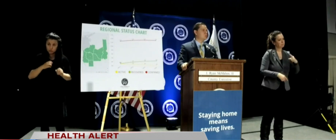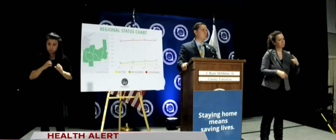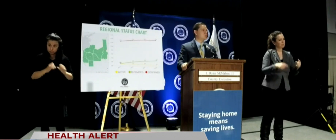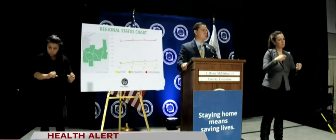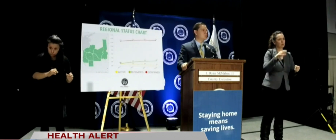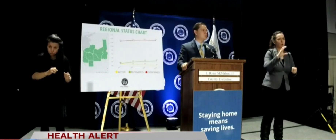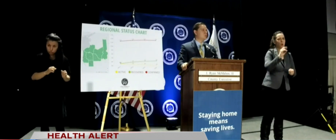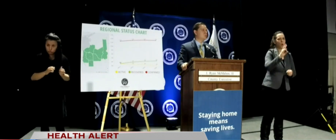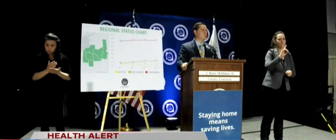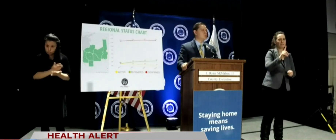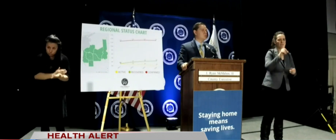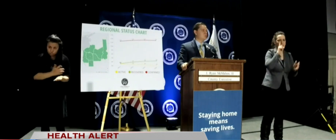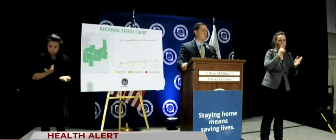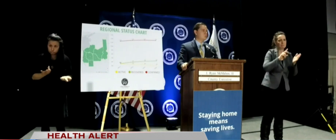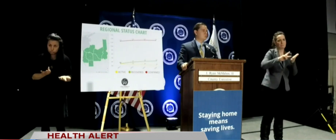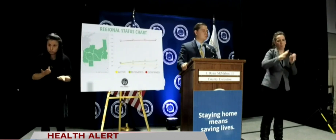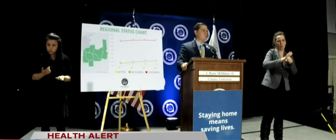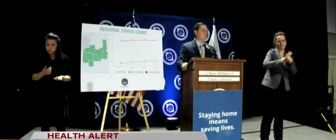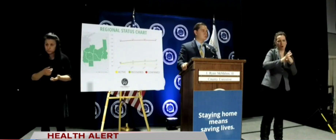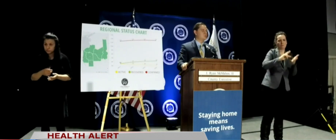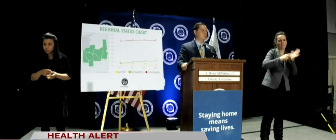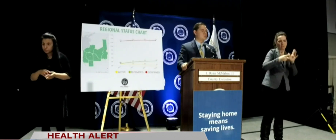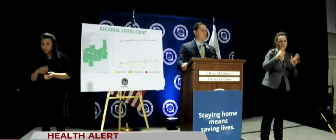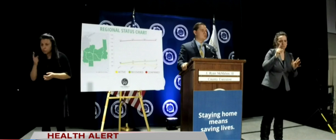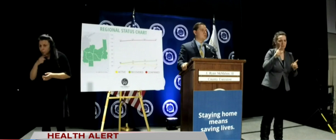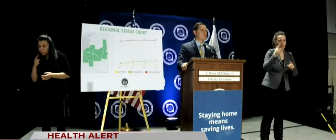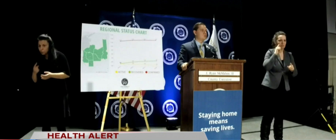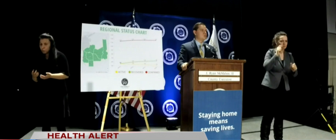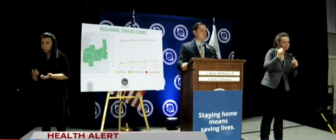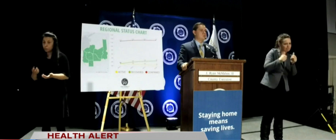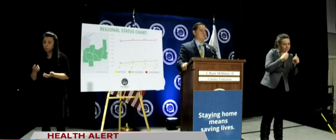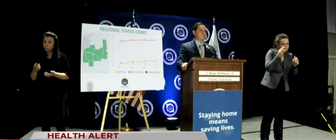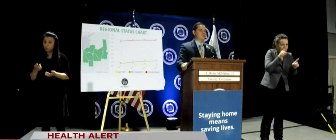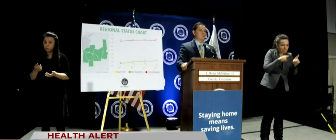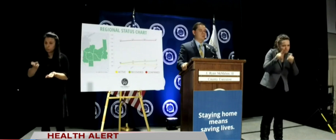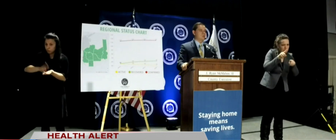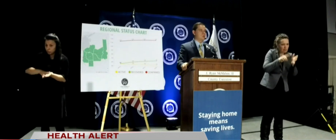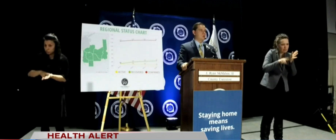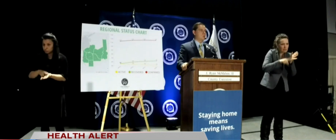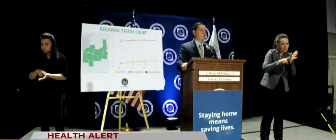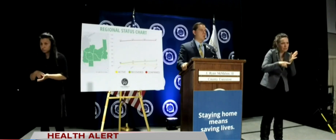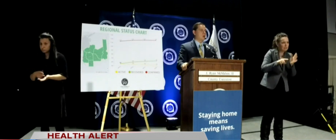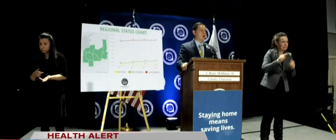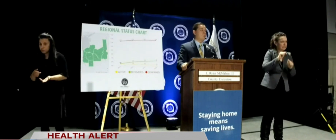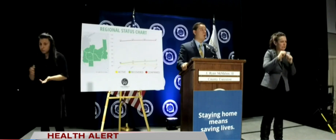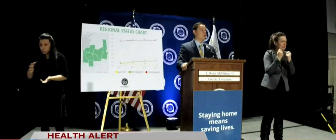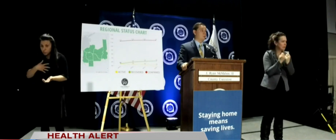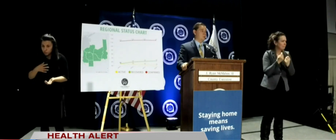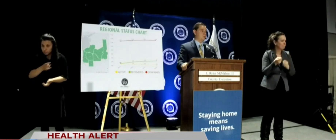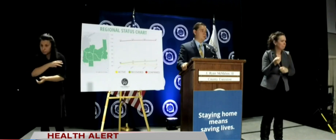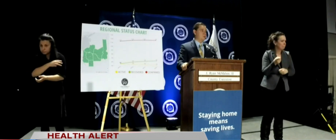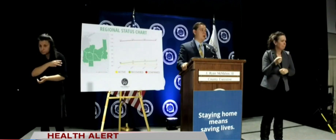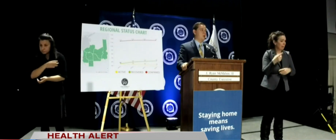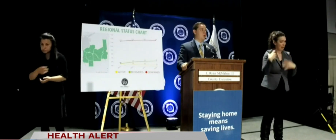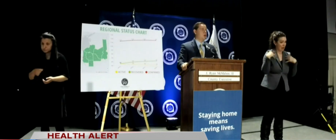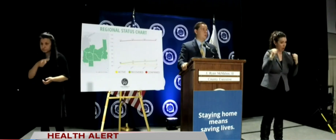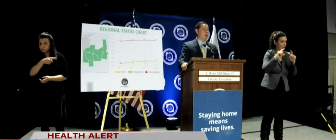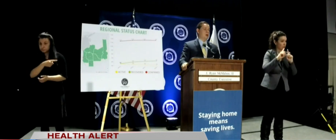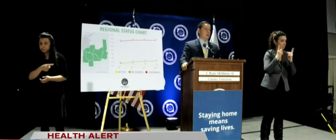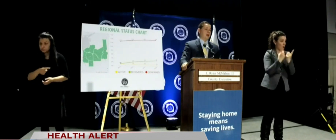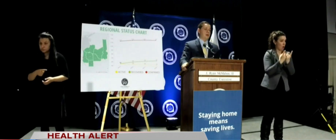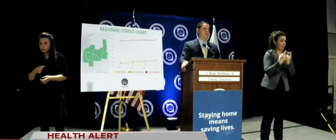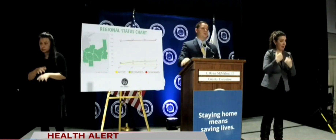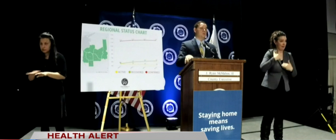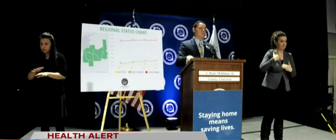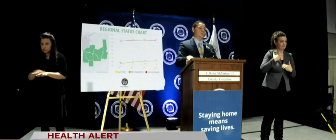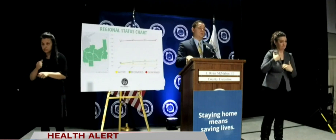25 people the county health department has had up until now? What numbers are we talking? We're going to have more people. So part